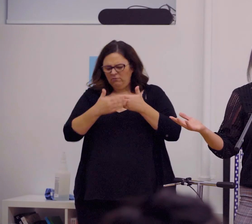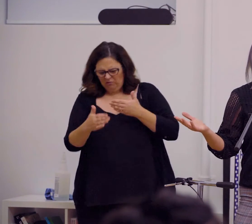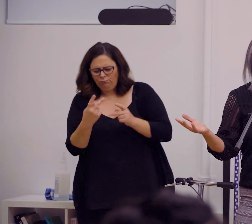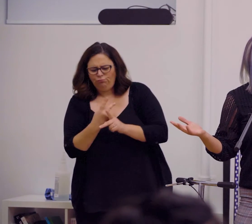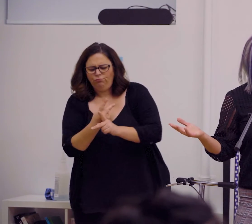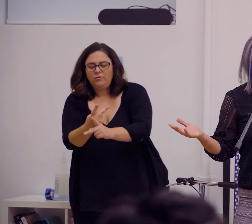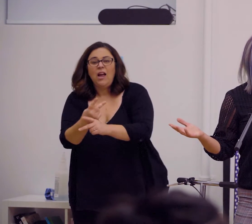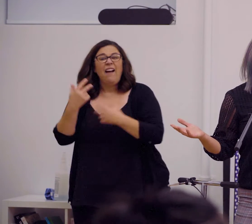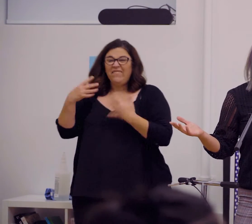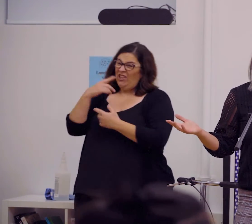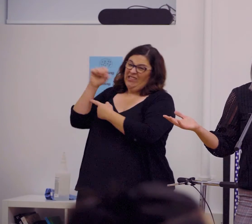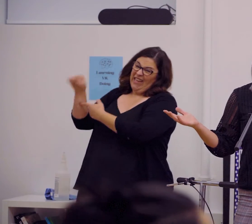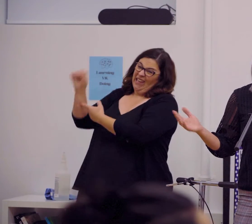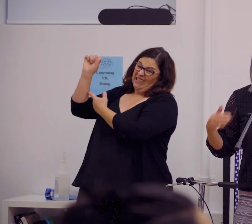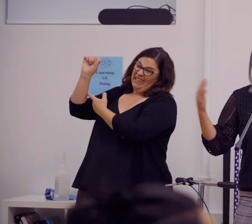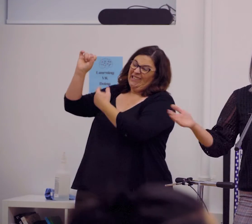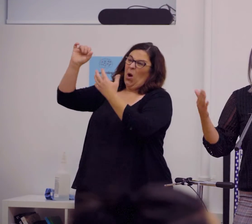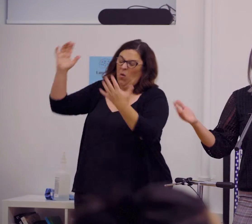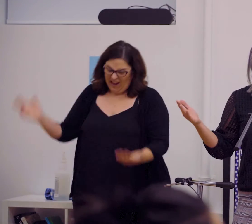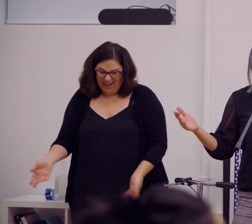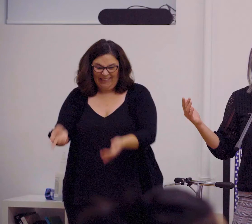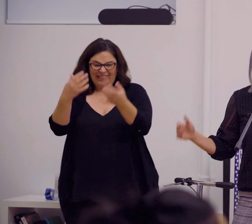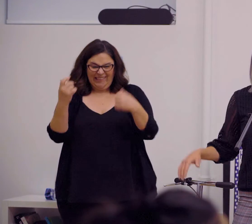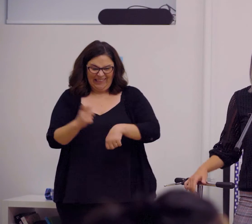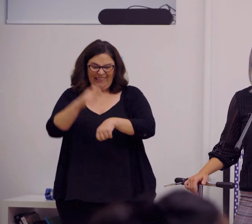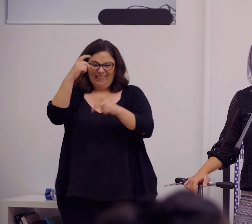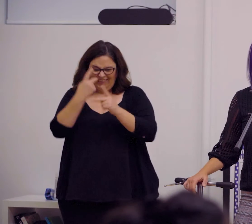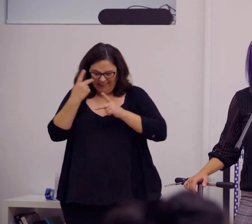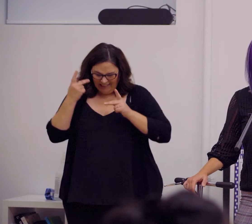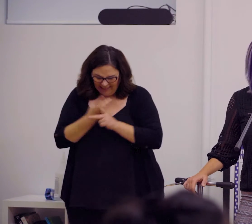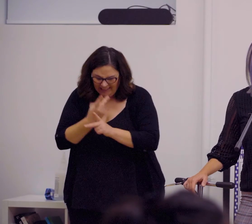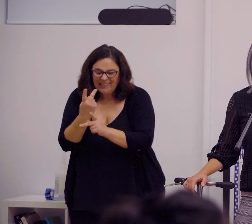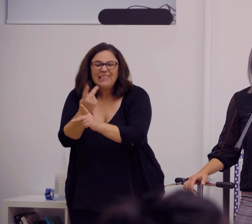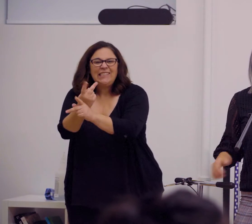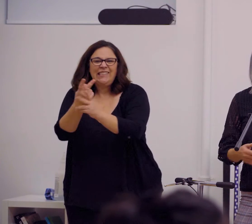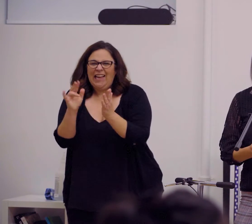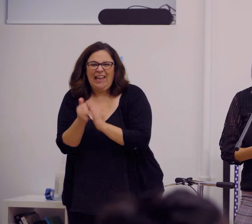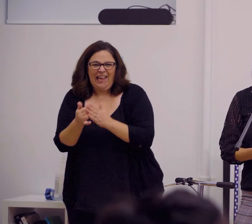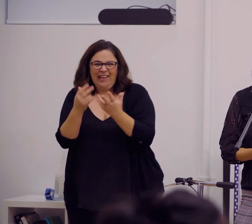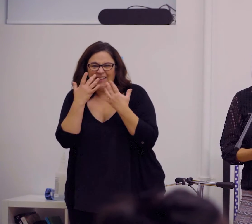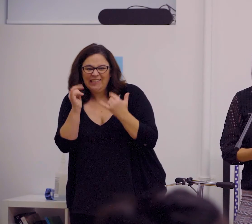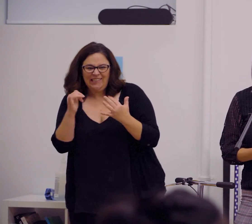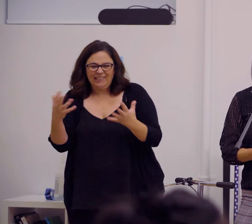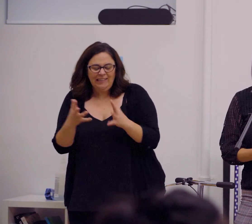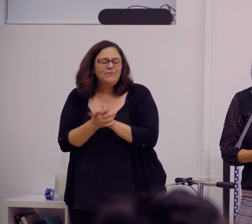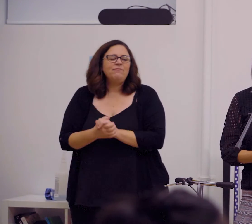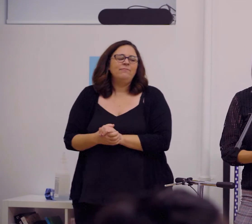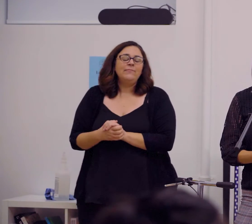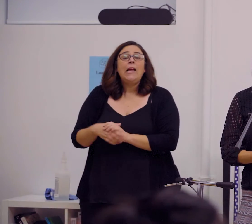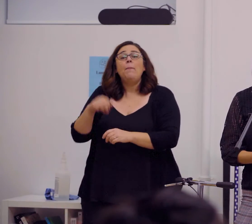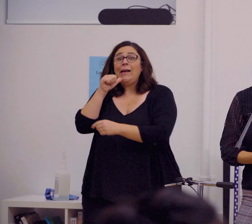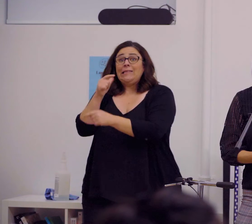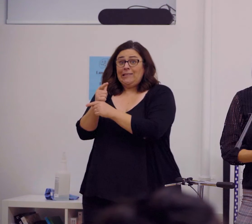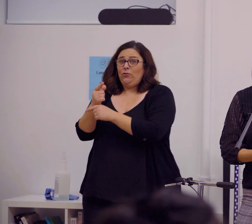I had already taken care of the yes part. That was easy. Now I was in the stage of figuring it out afterwards. And so, as my sister